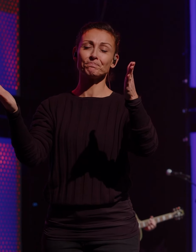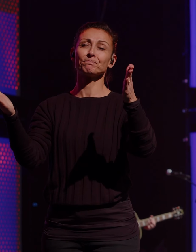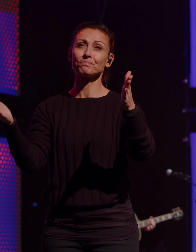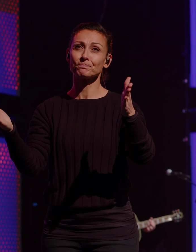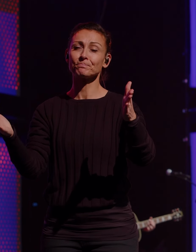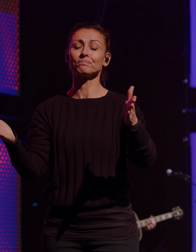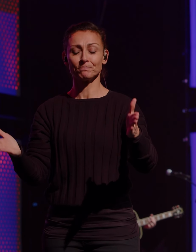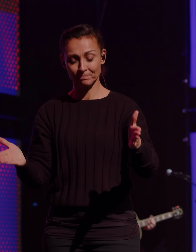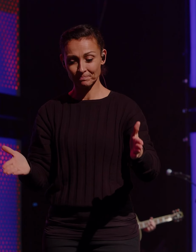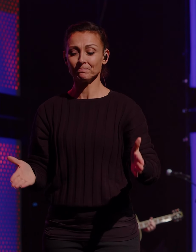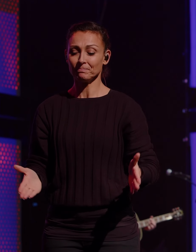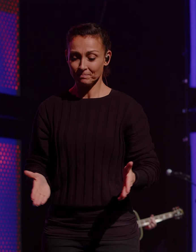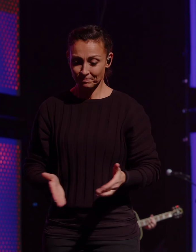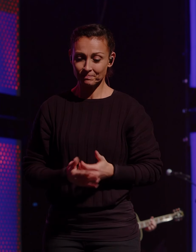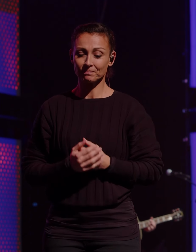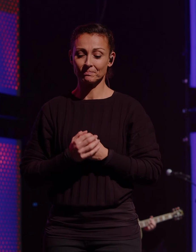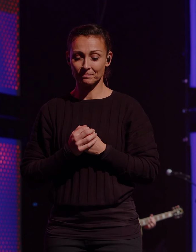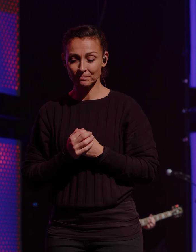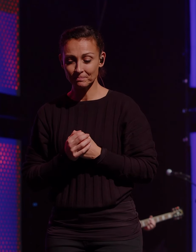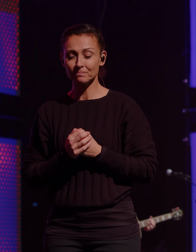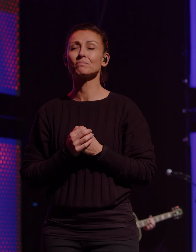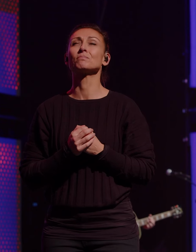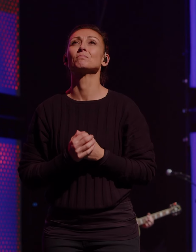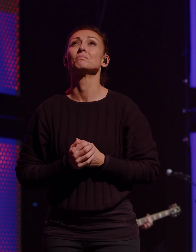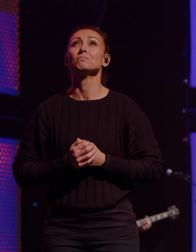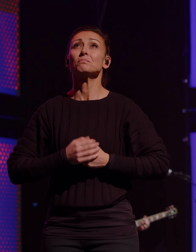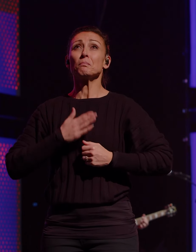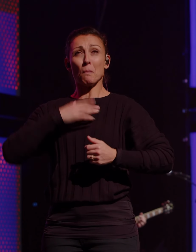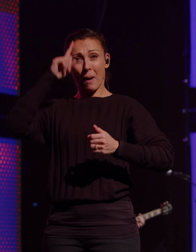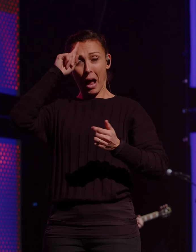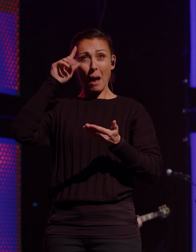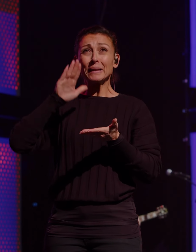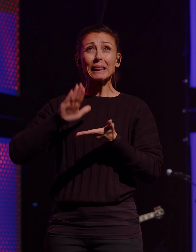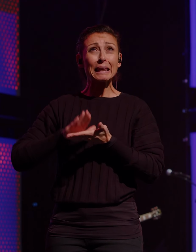hallelujah. There you go. Louder than the